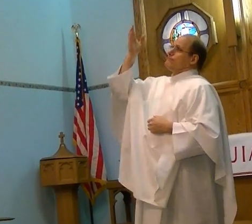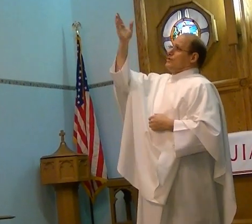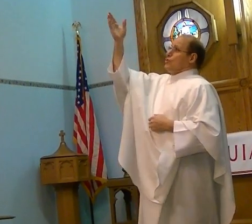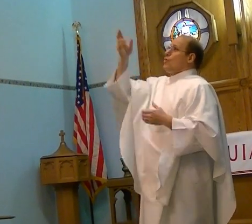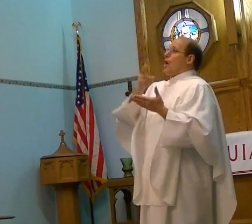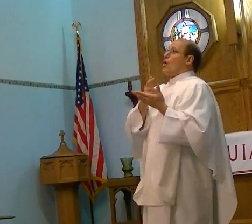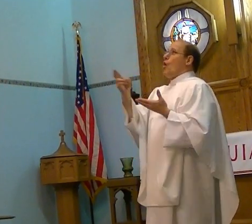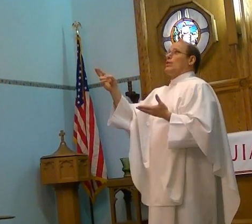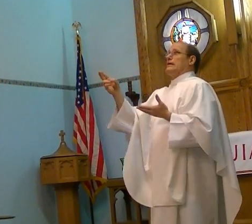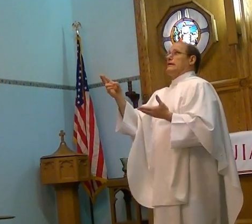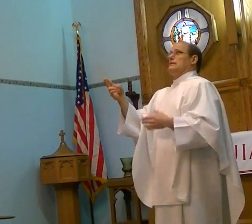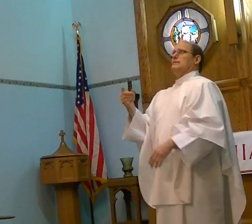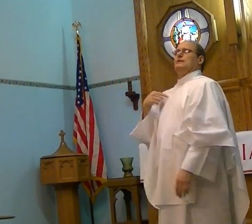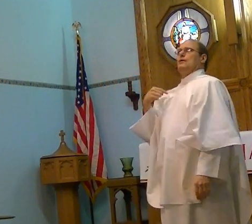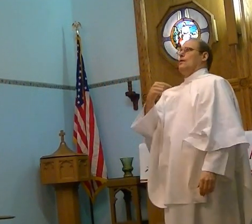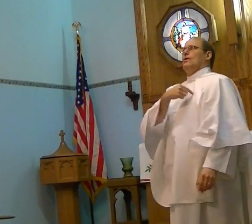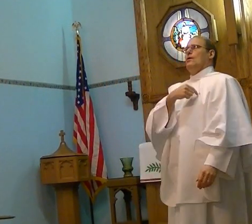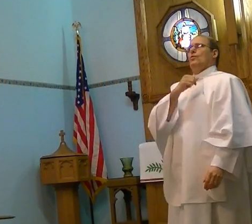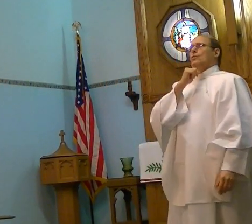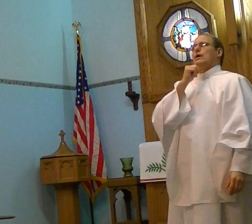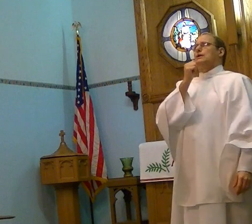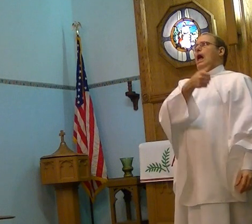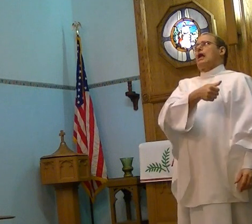You are holy. We are not.